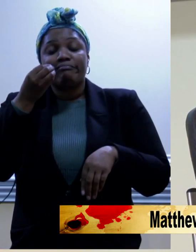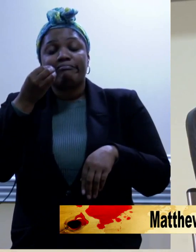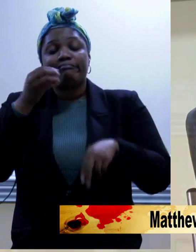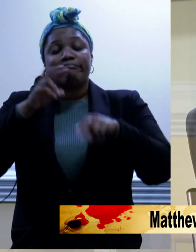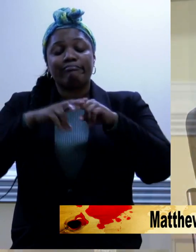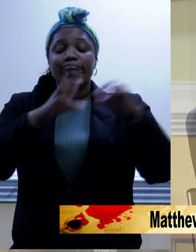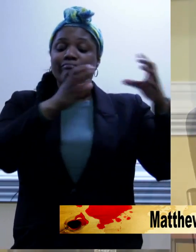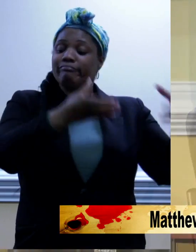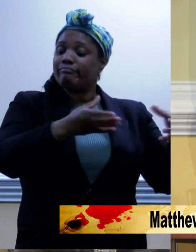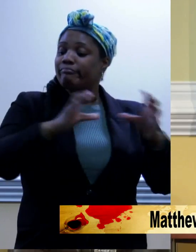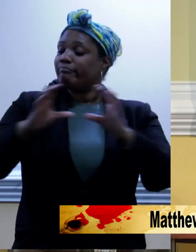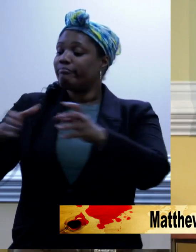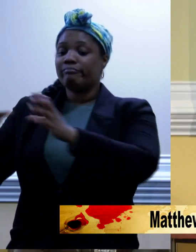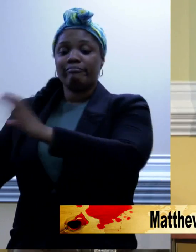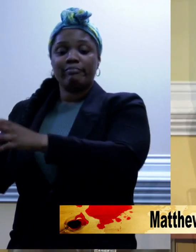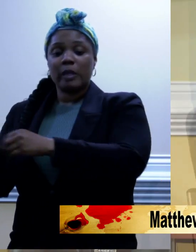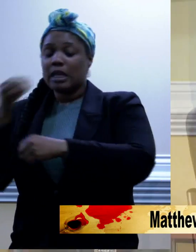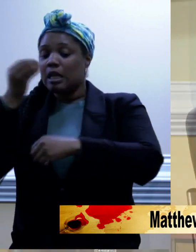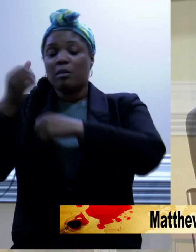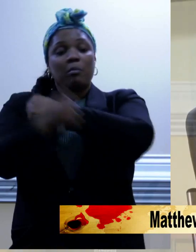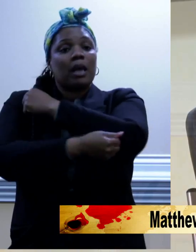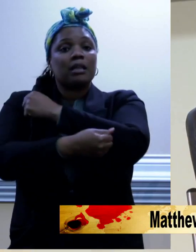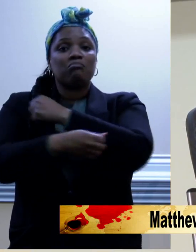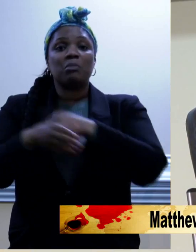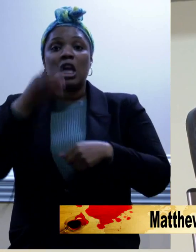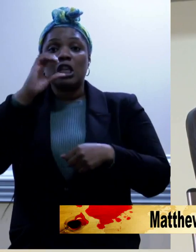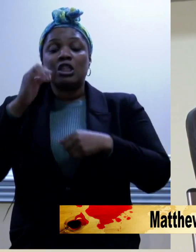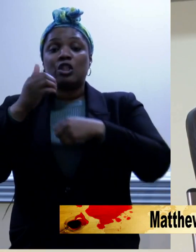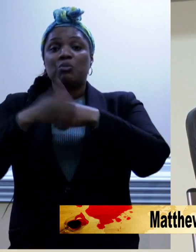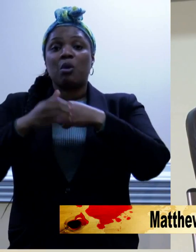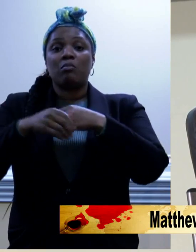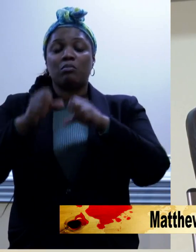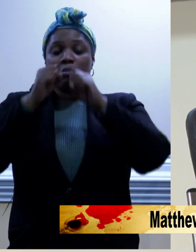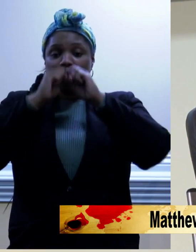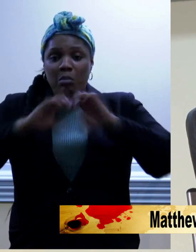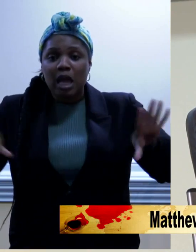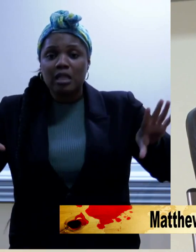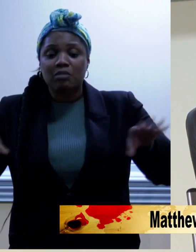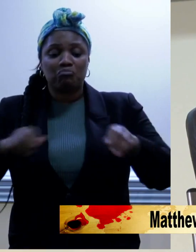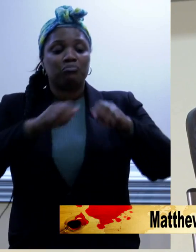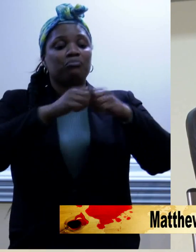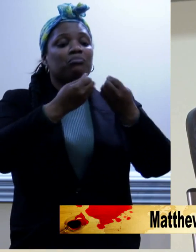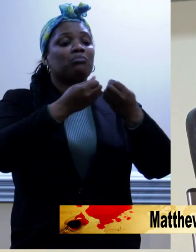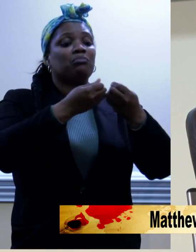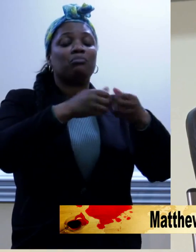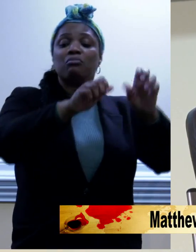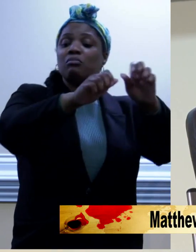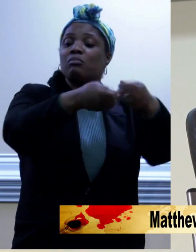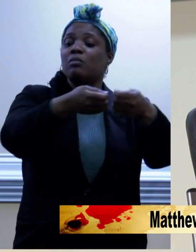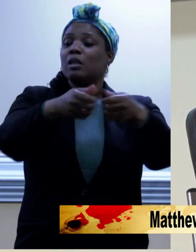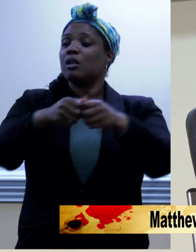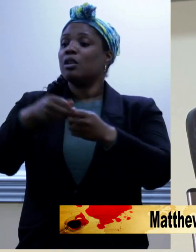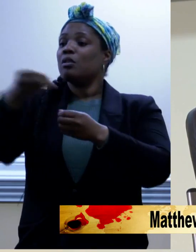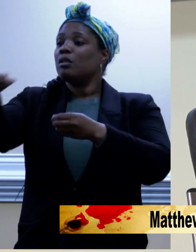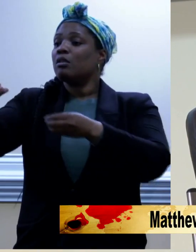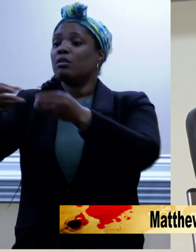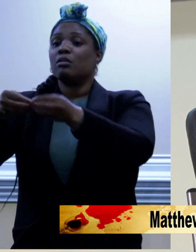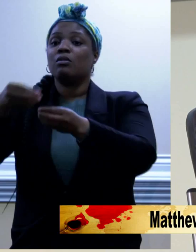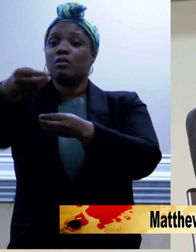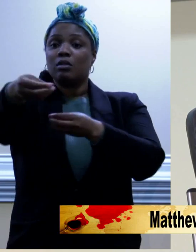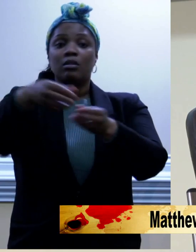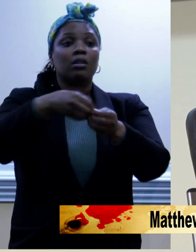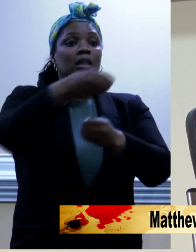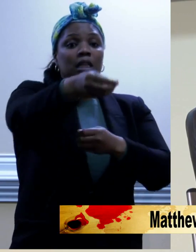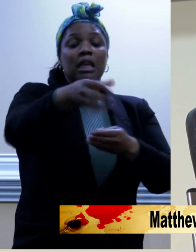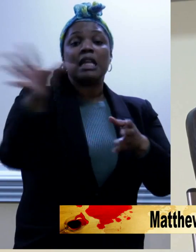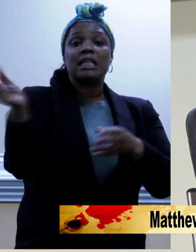And as they were eating the Passover, go ahead and read. Jesus took bread and blessed it and brake it and gave it unto the disciples and